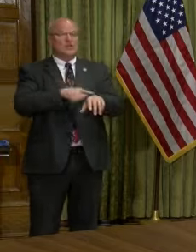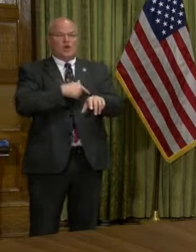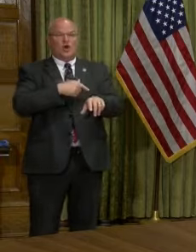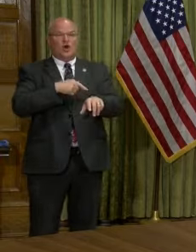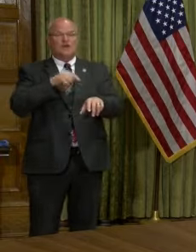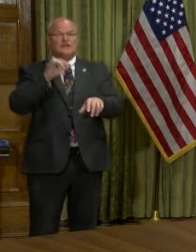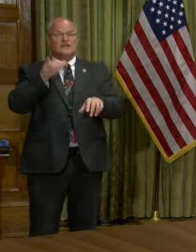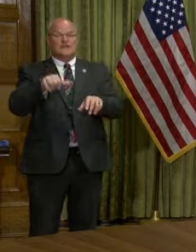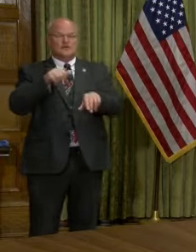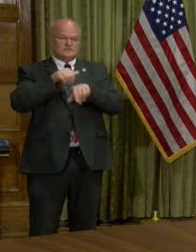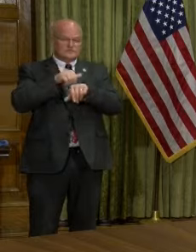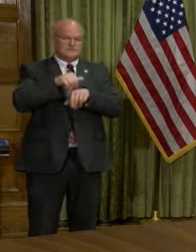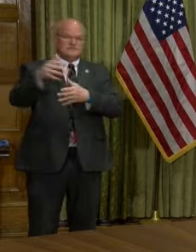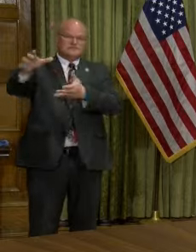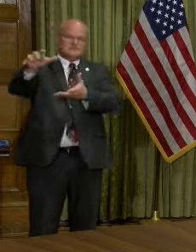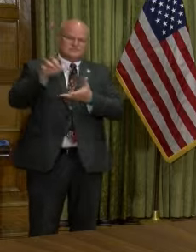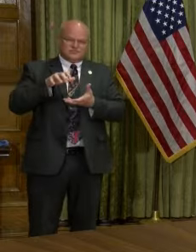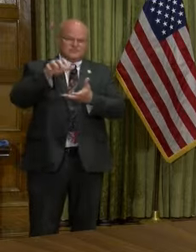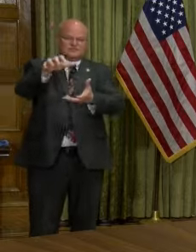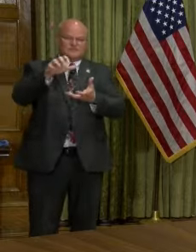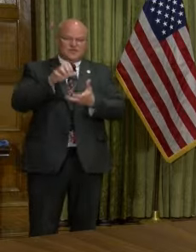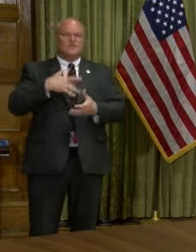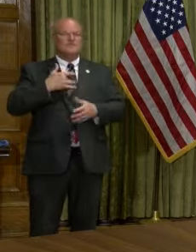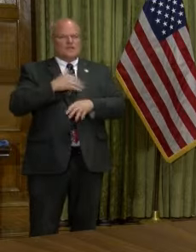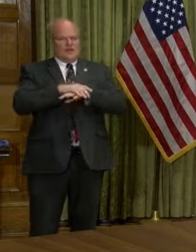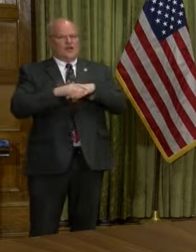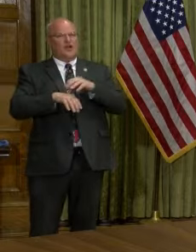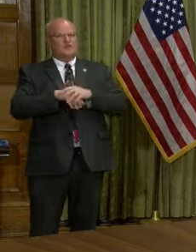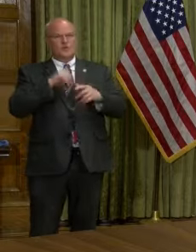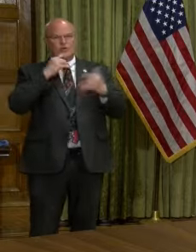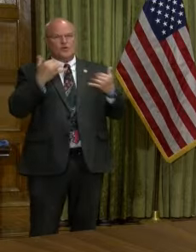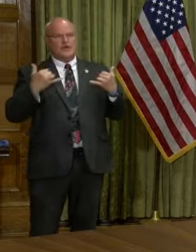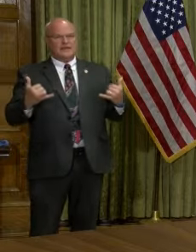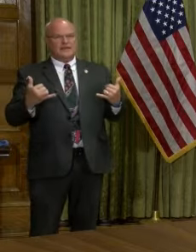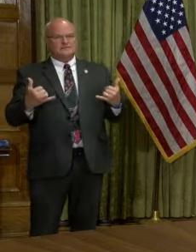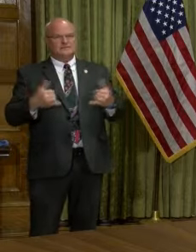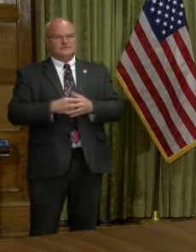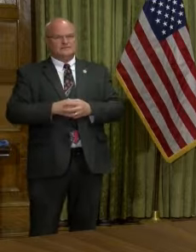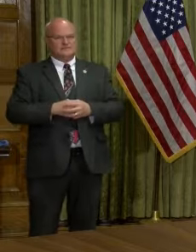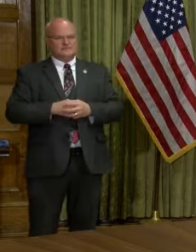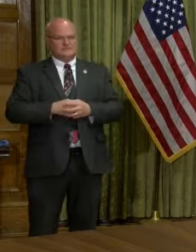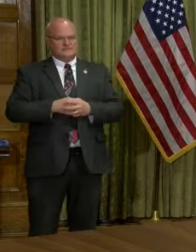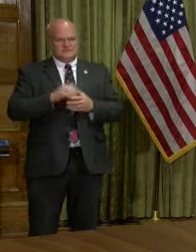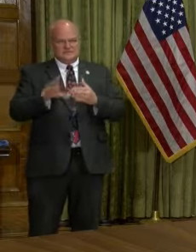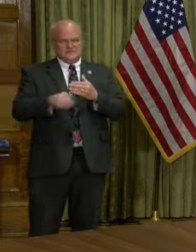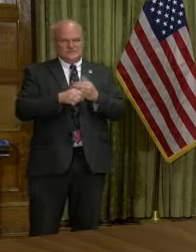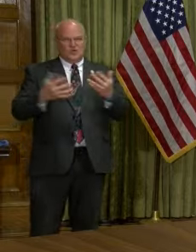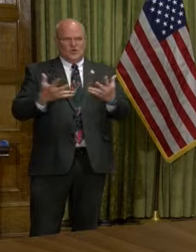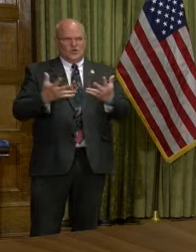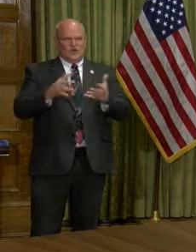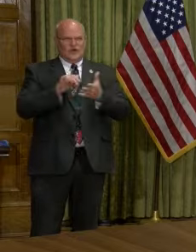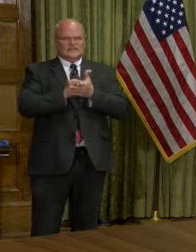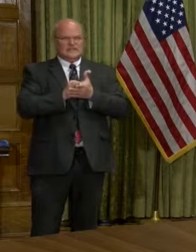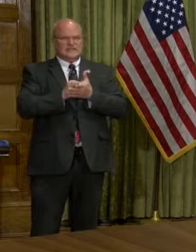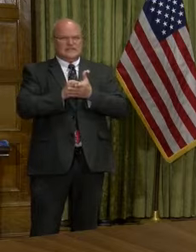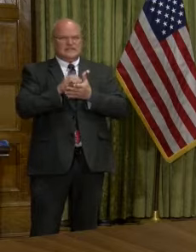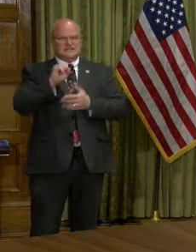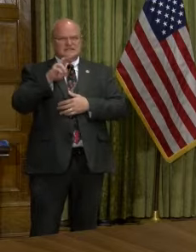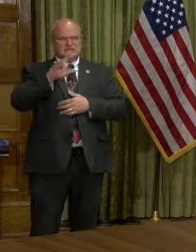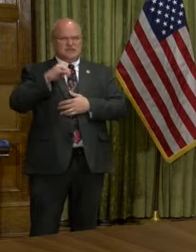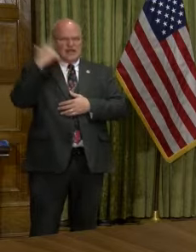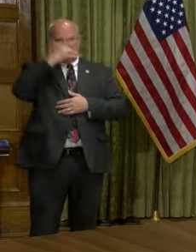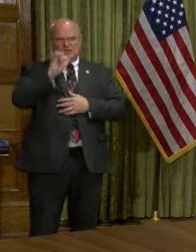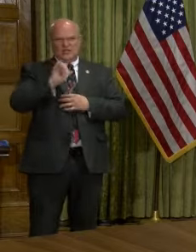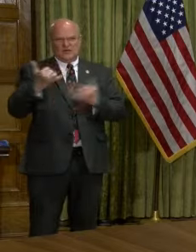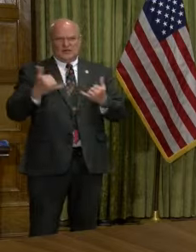as those shipments continue to come in, then we feel comfortable with where we are. Just kind of follow up. So what's the supply look